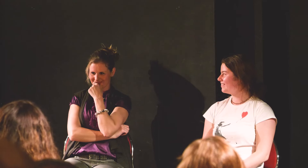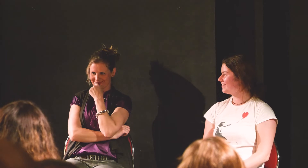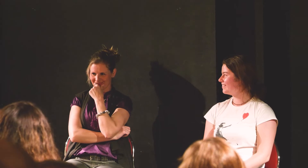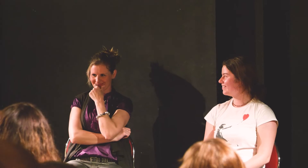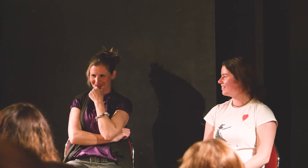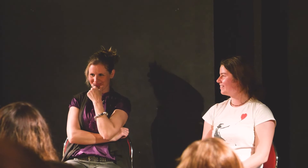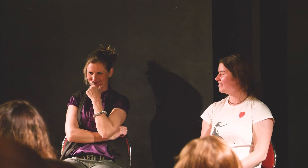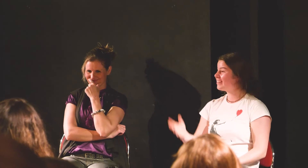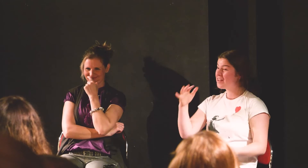well.